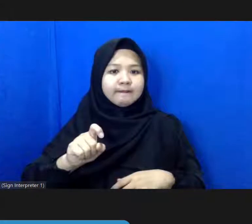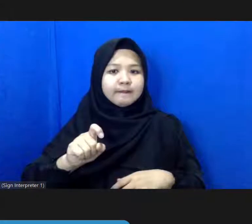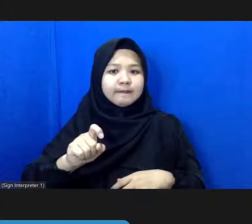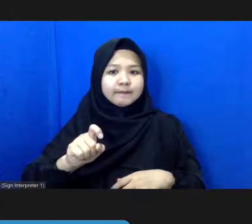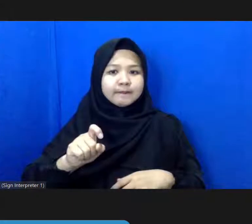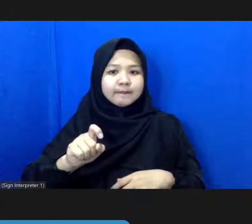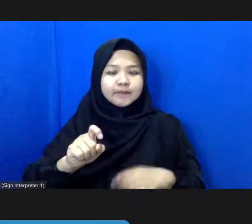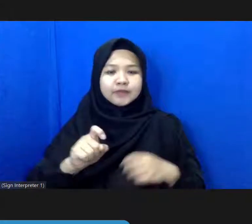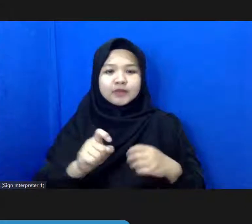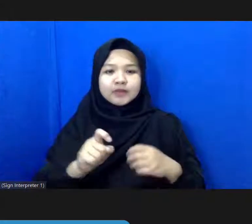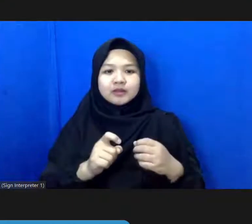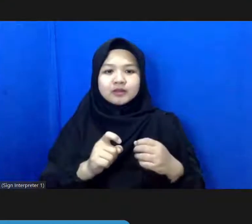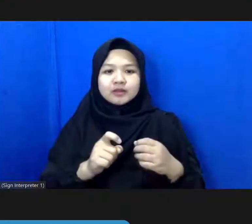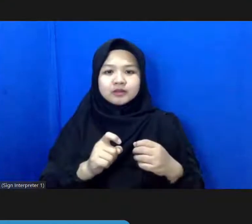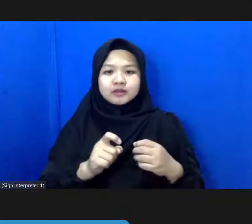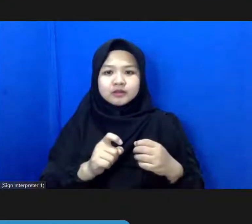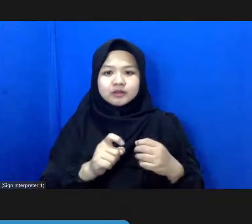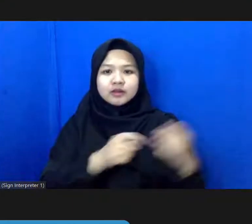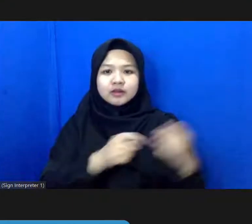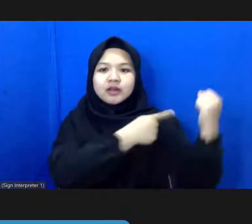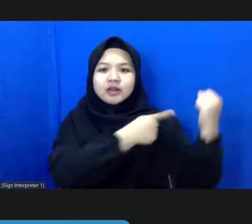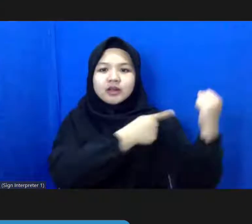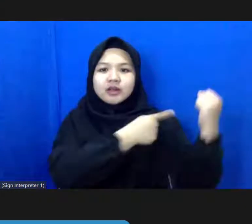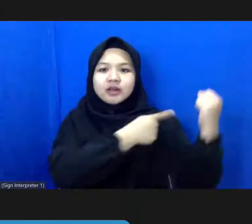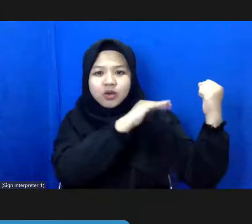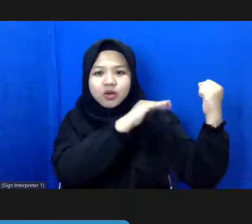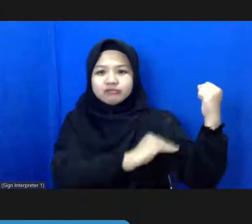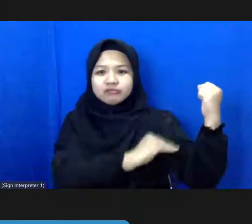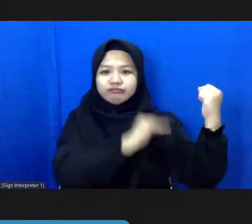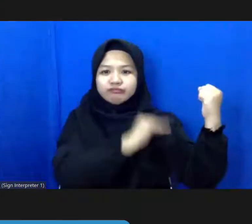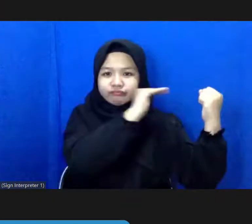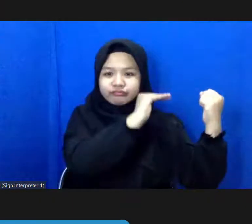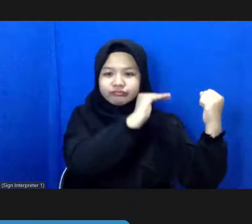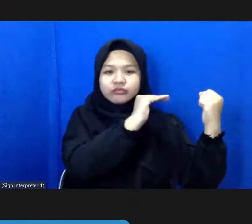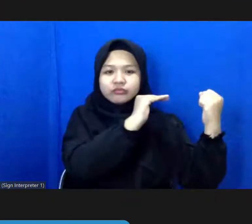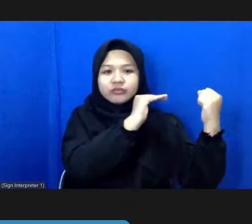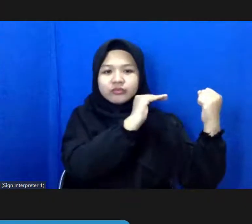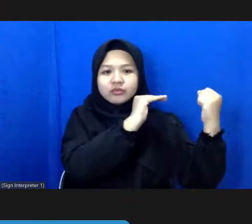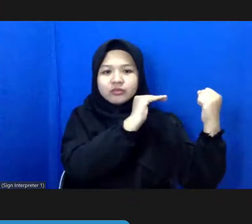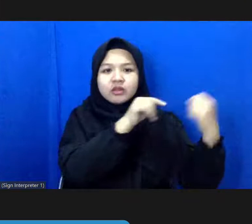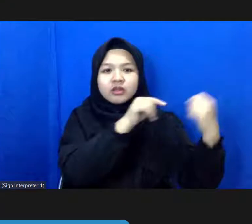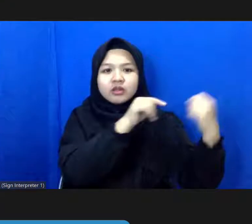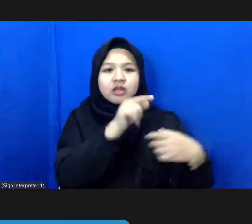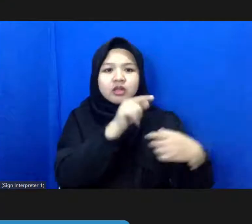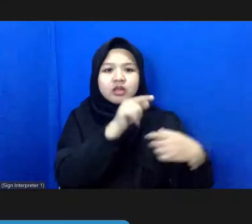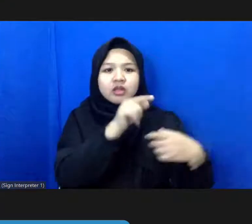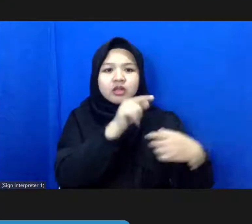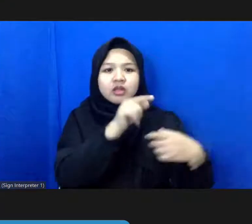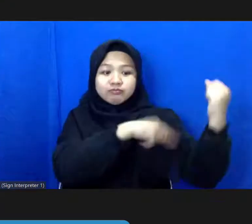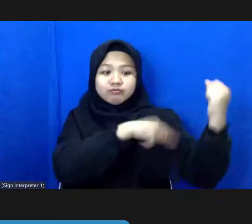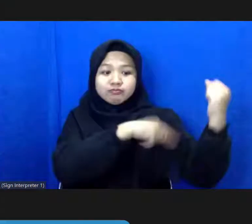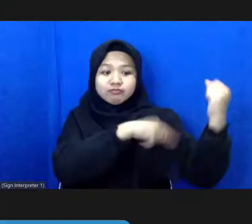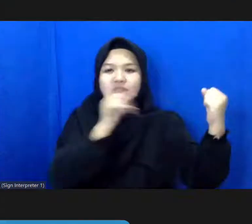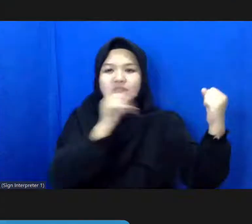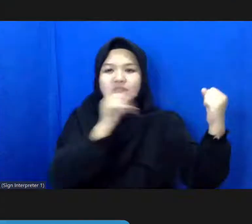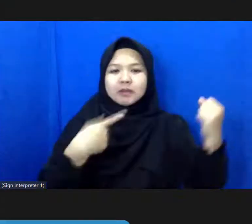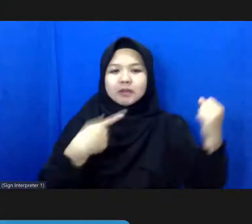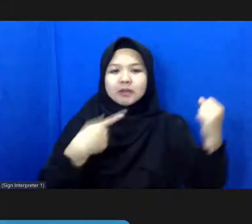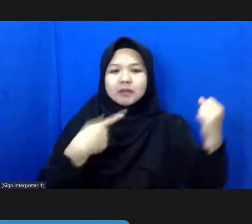increase our agility, and this agility skills actually comes from experience. Although we never